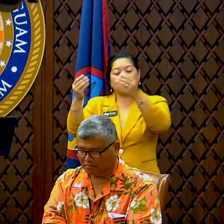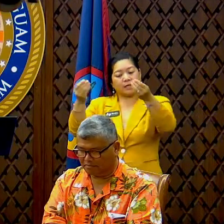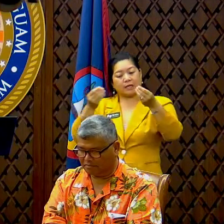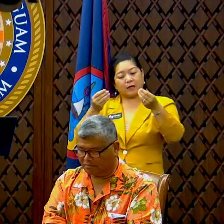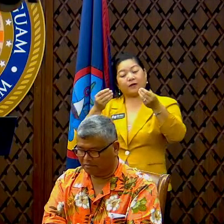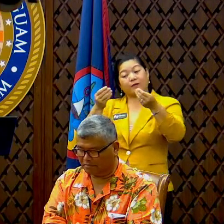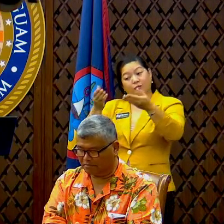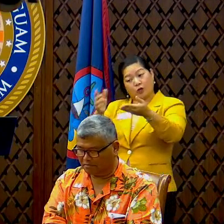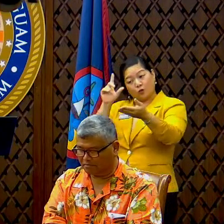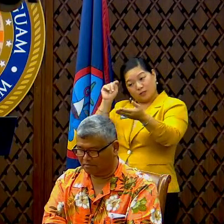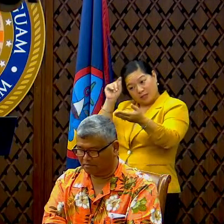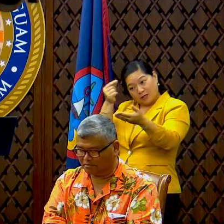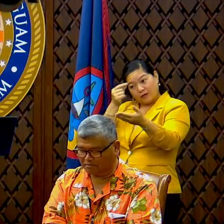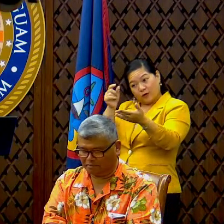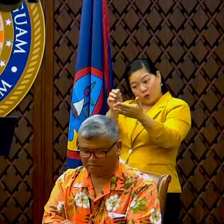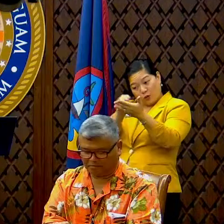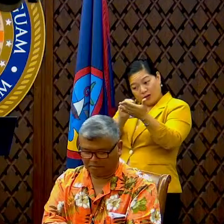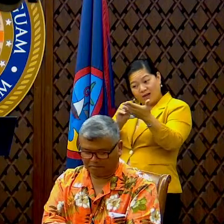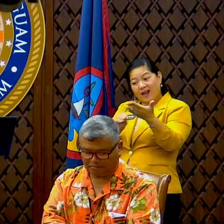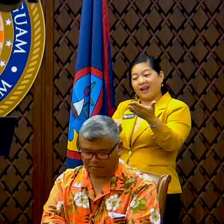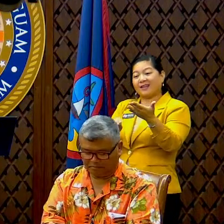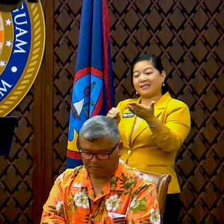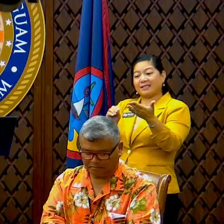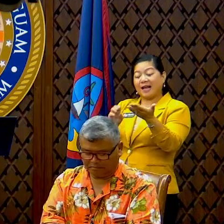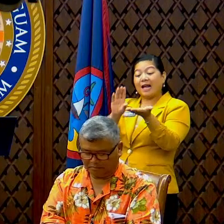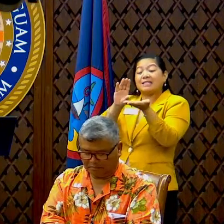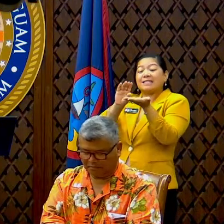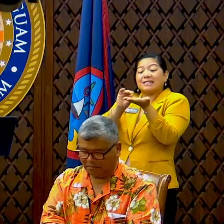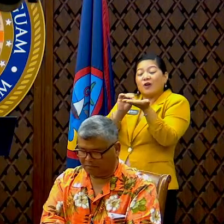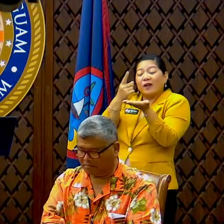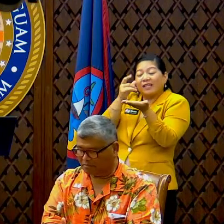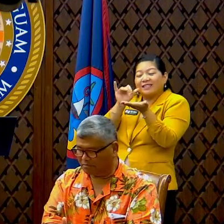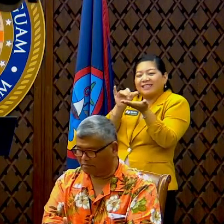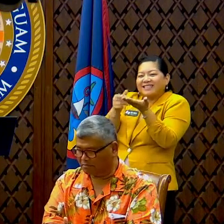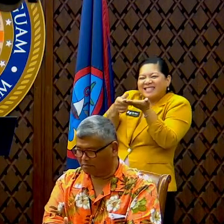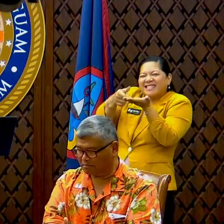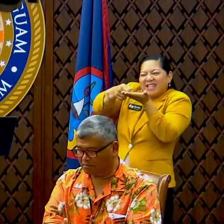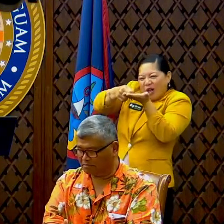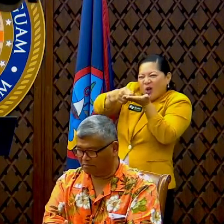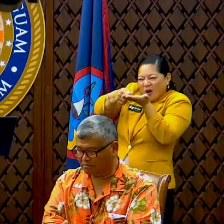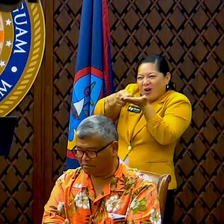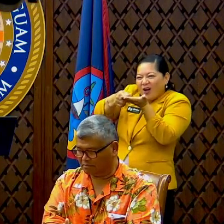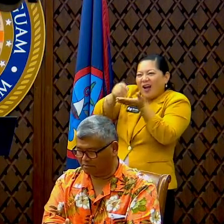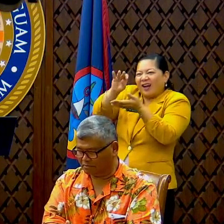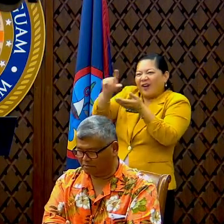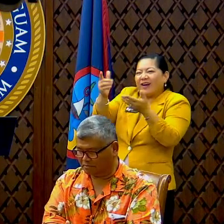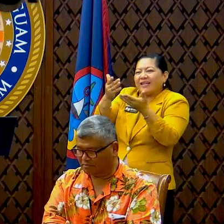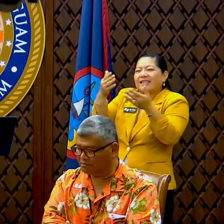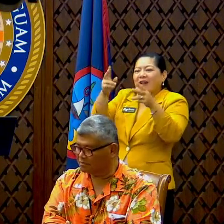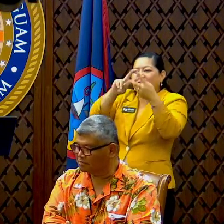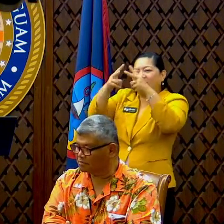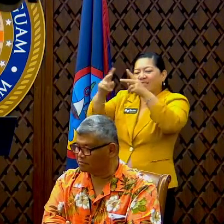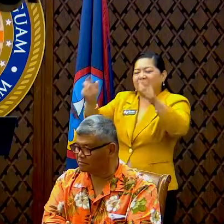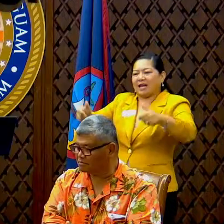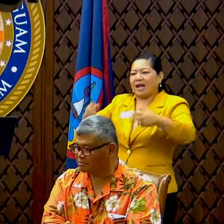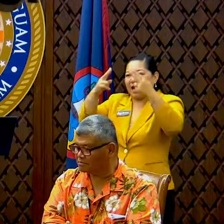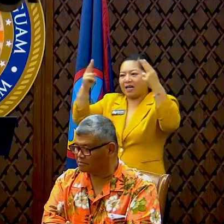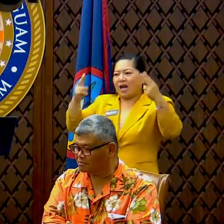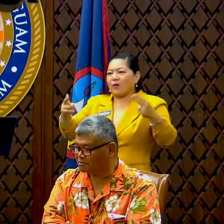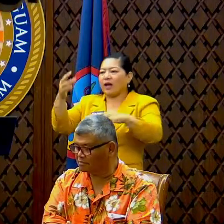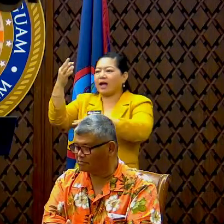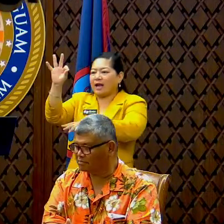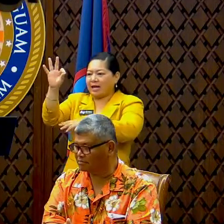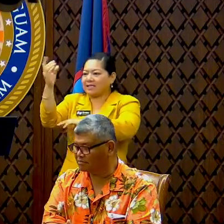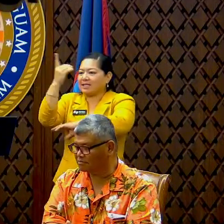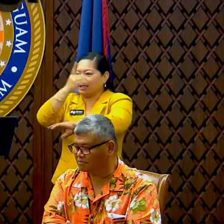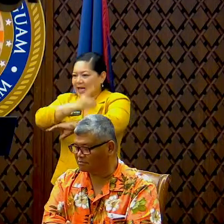my hand, I caused the Great Seal of Guam to be affixed here in the capital village of Hagåtña on this 19th